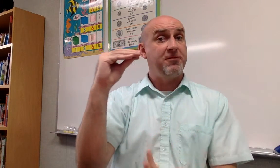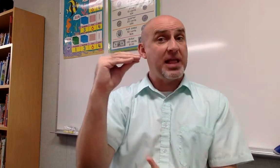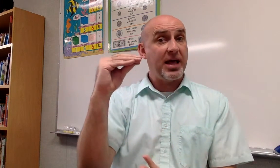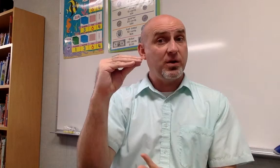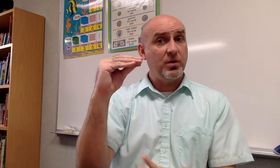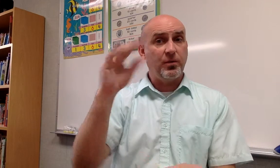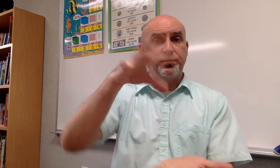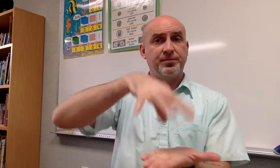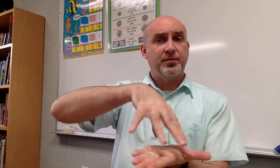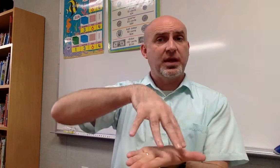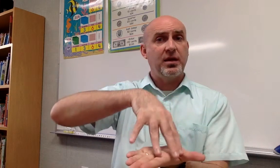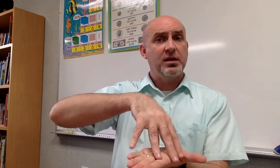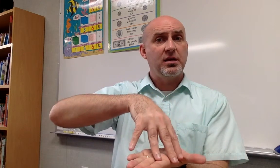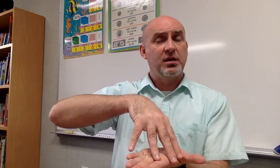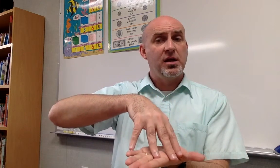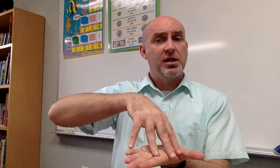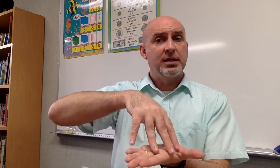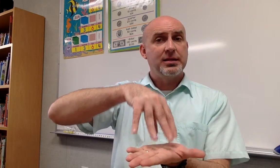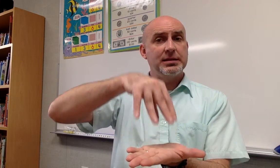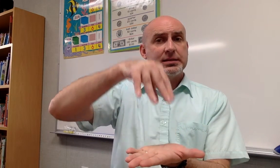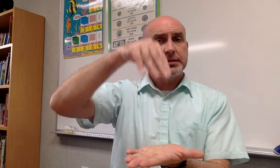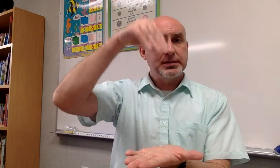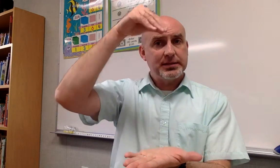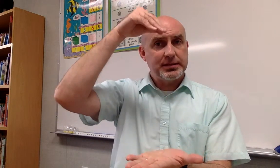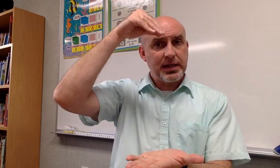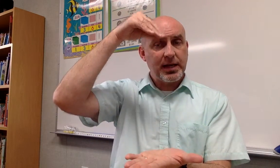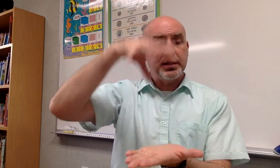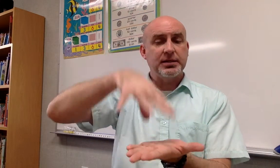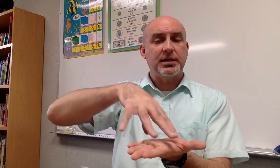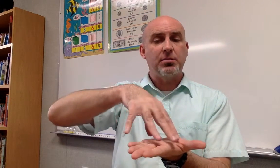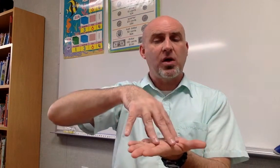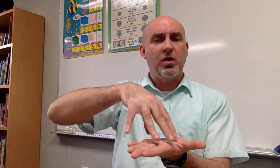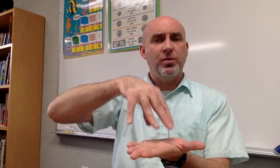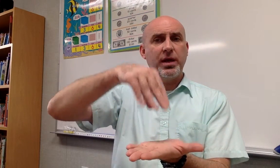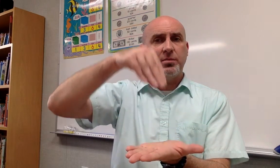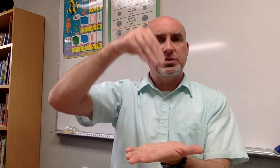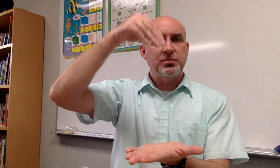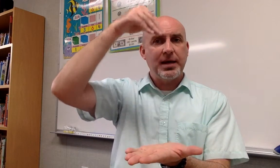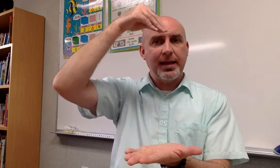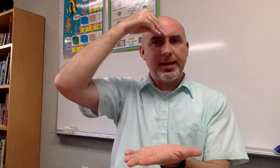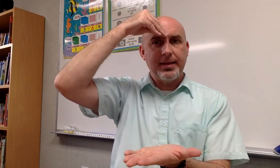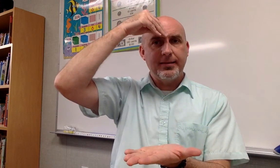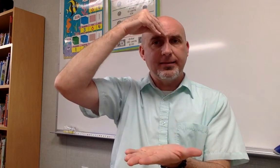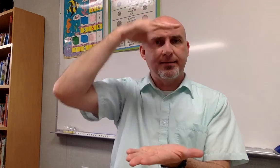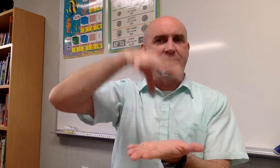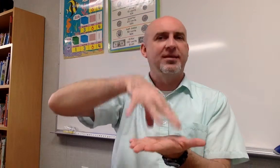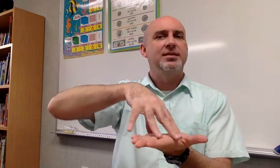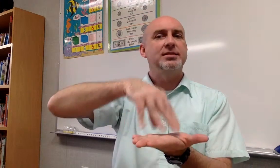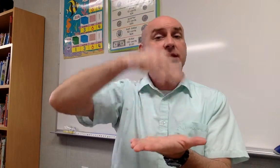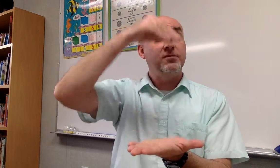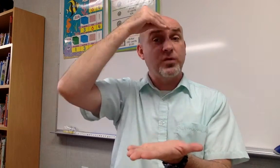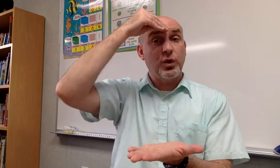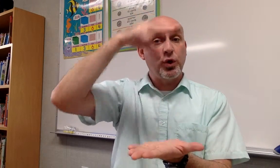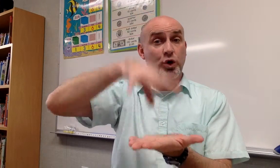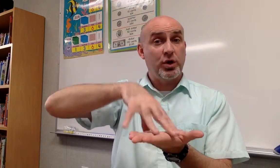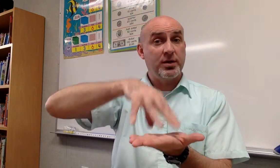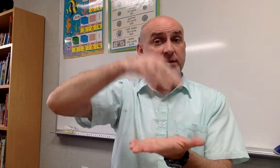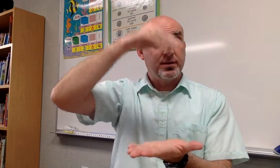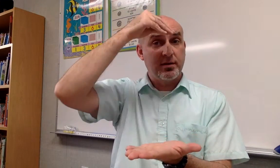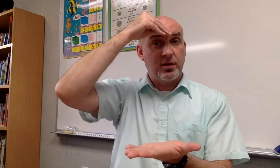flat O, okay? This is the sign, and it's going to come all the way up to my head. Sign for learn,